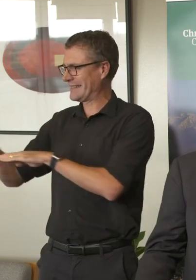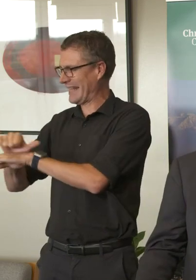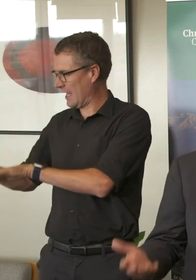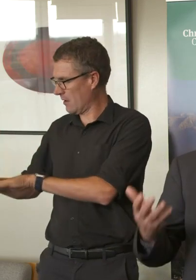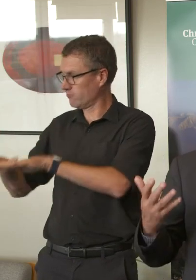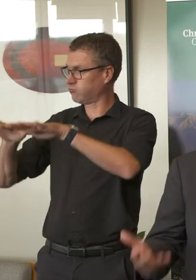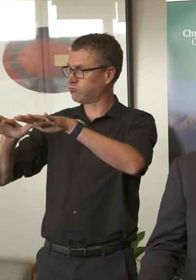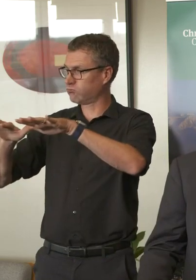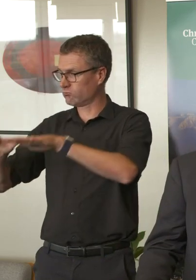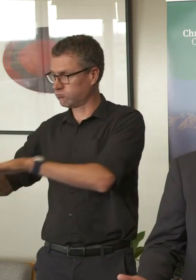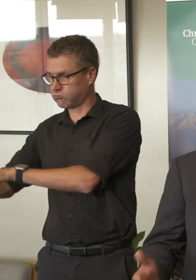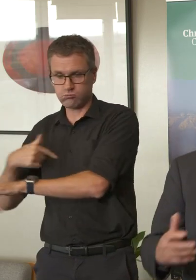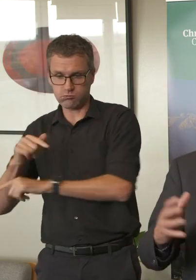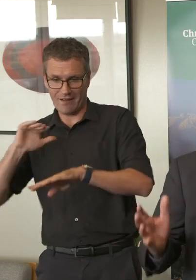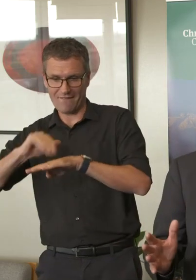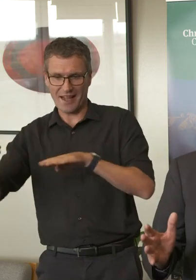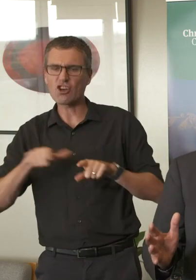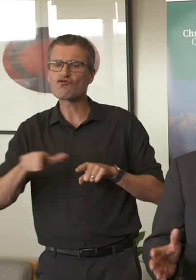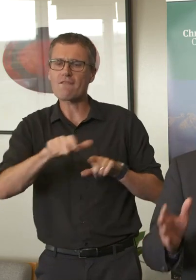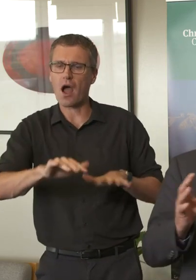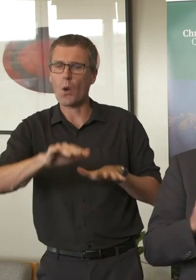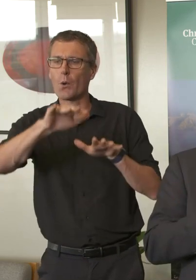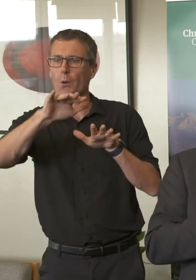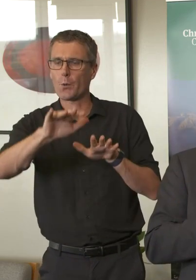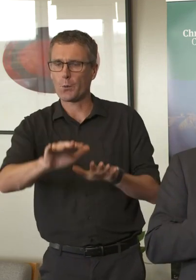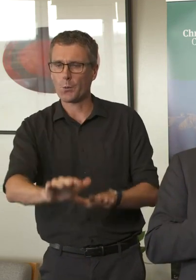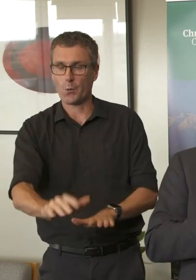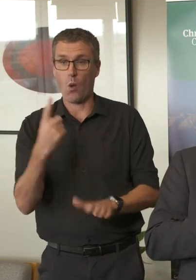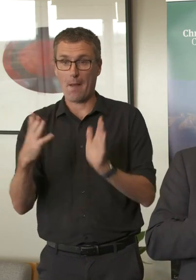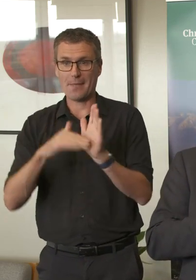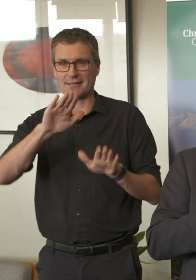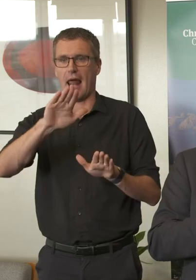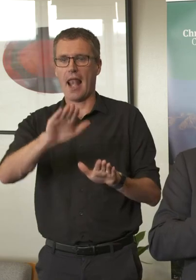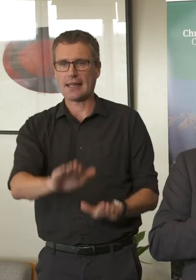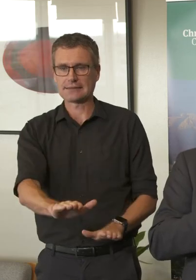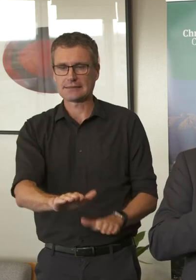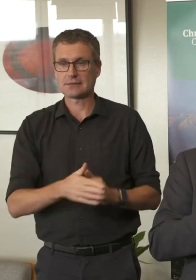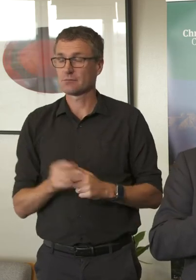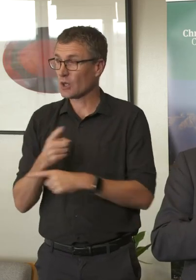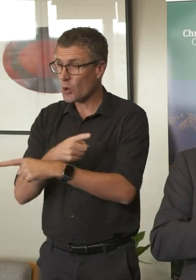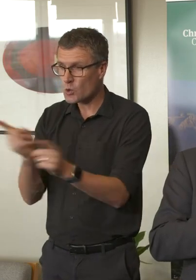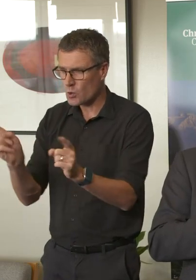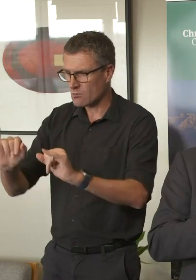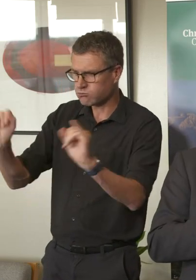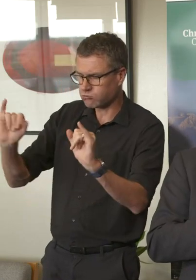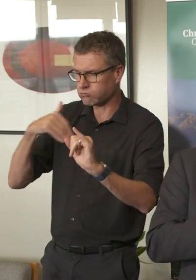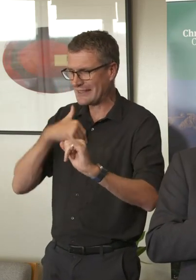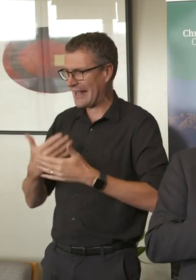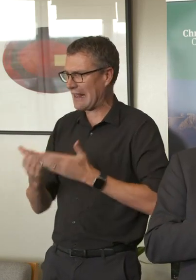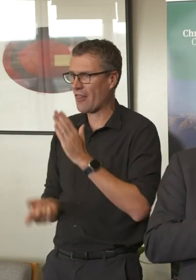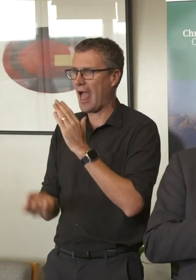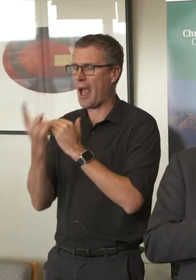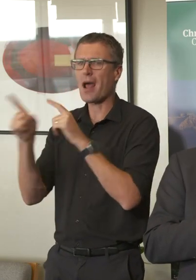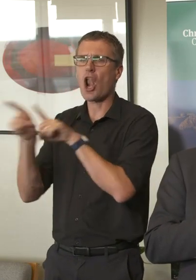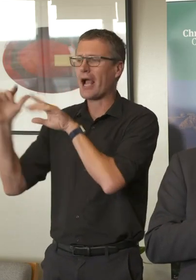metre drop. So instantly it's better. This is in Christchurch, but fear not, if someone needs something, a la a slip, that'll be something that